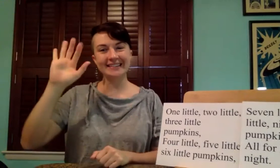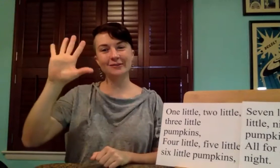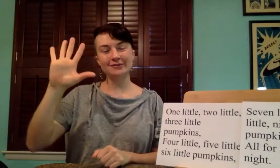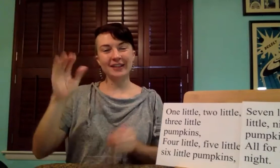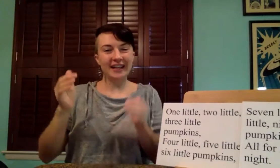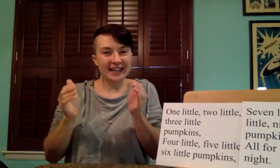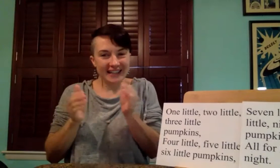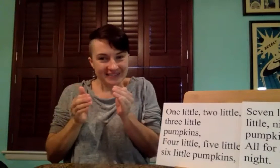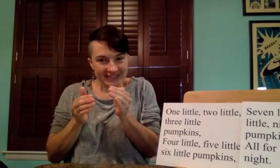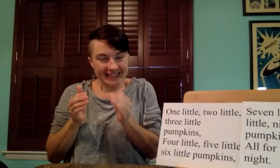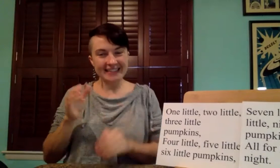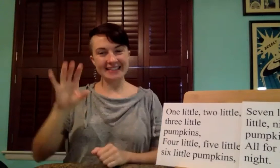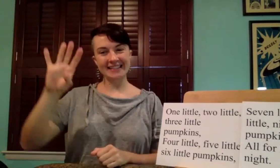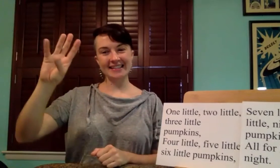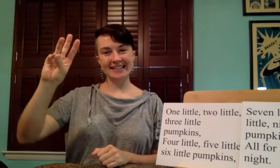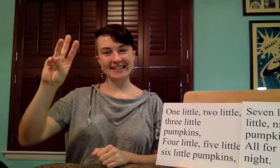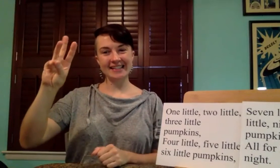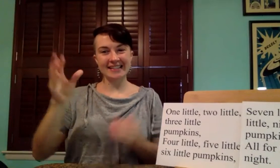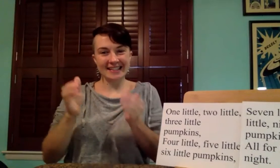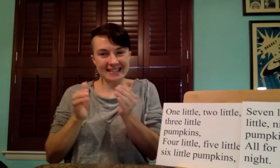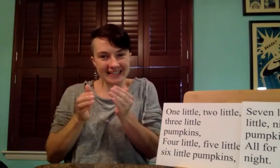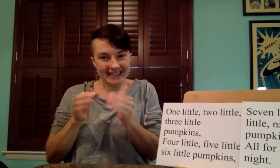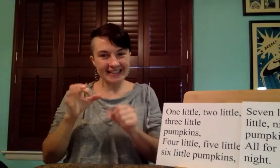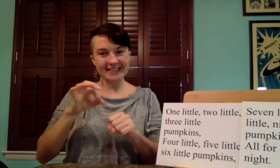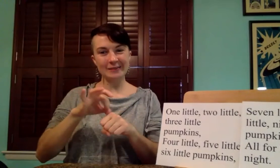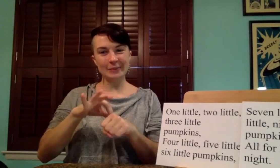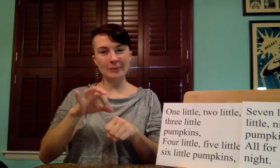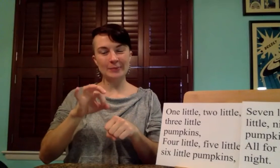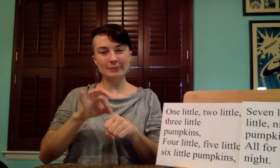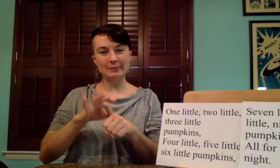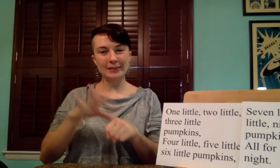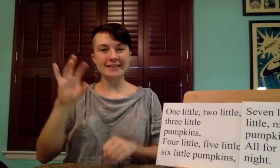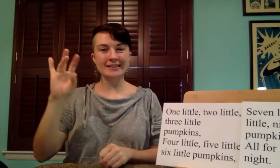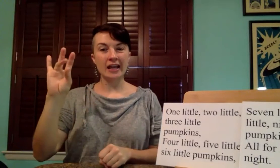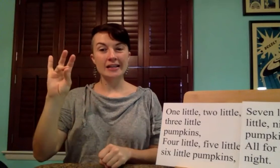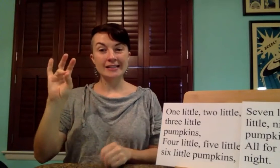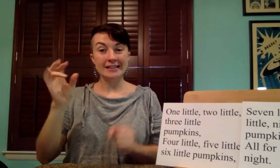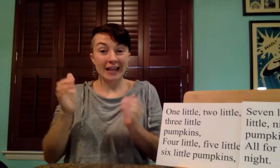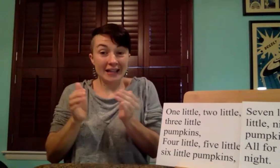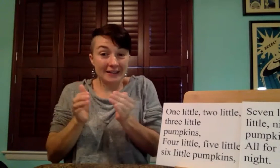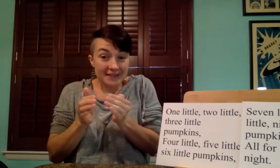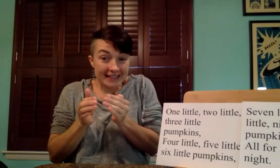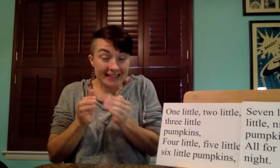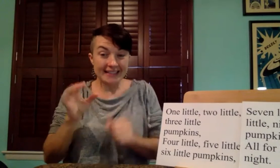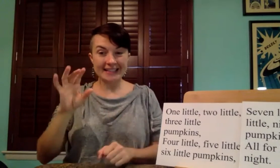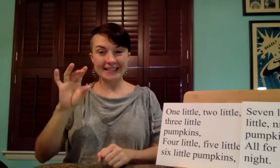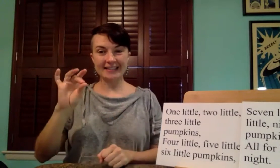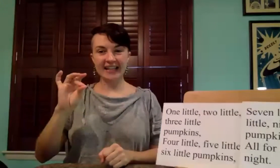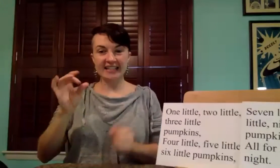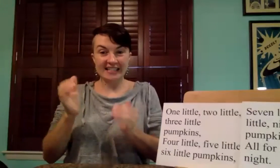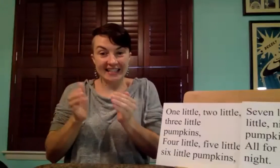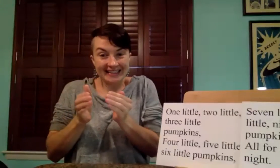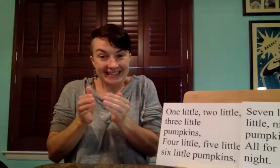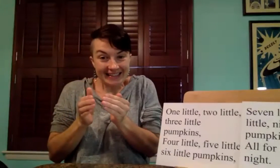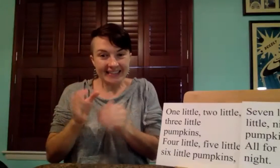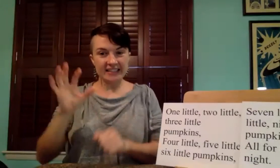little, 5 little, 6 little pumpkins, 7 little, 8